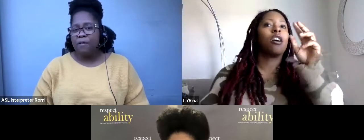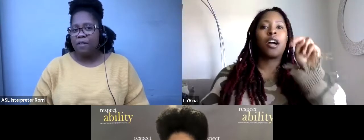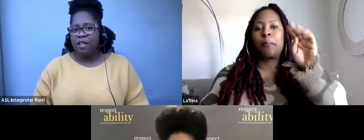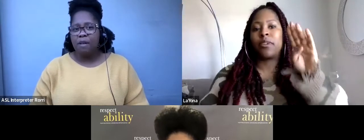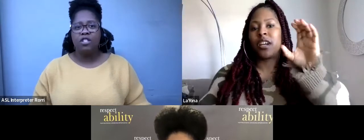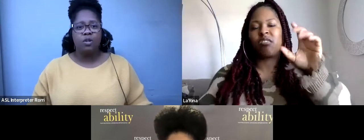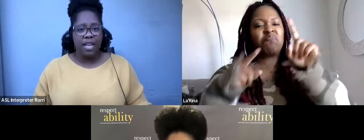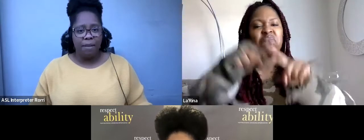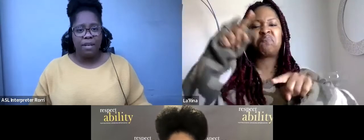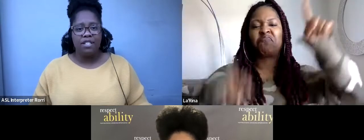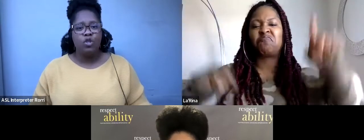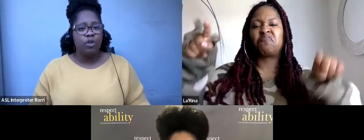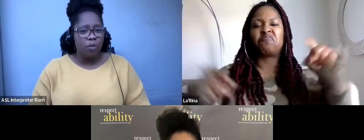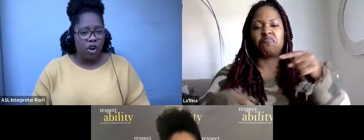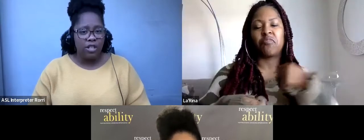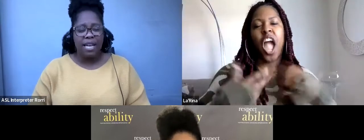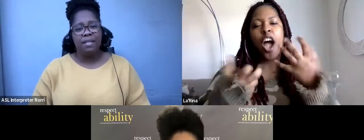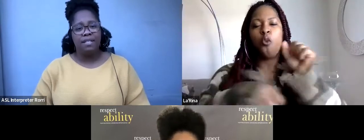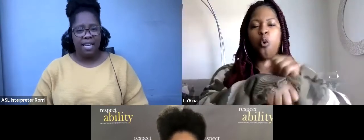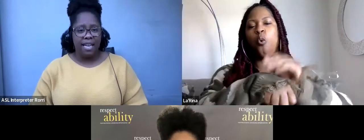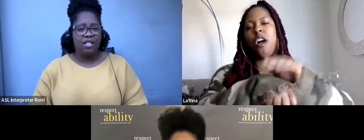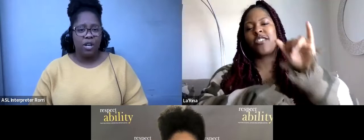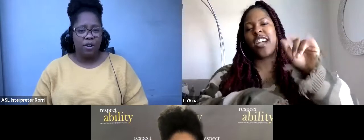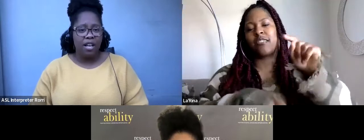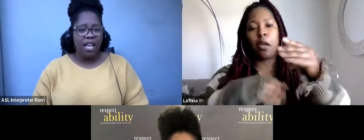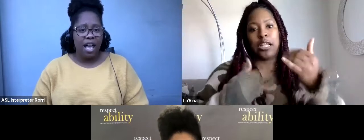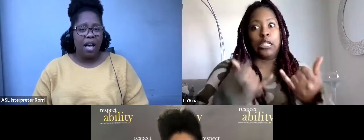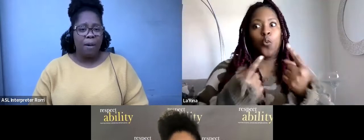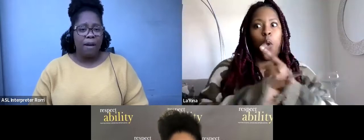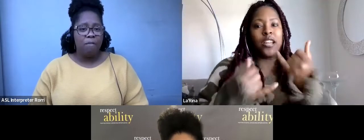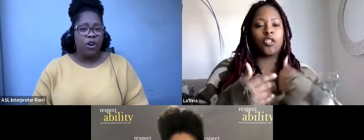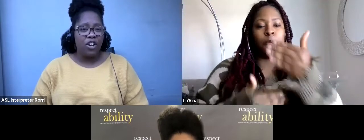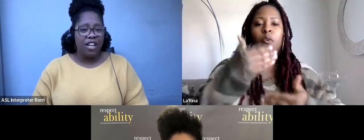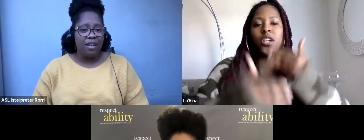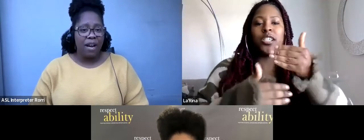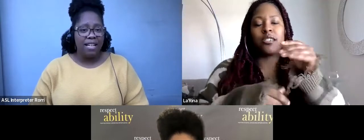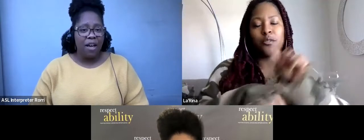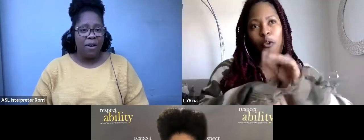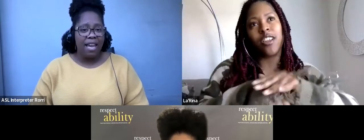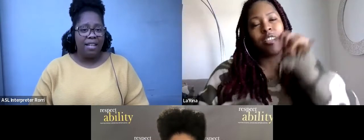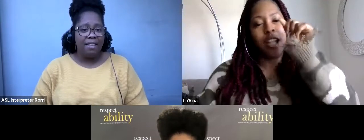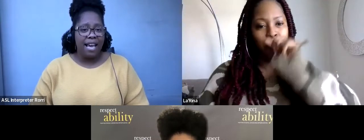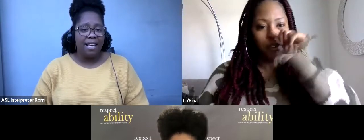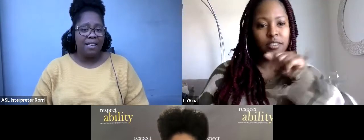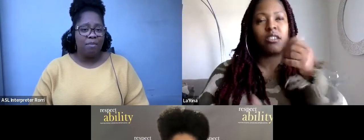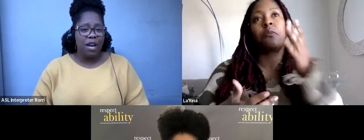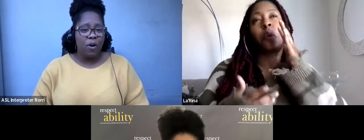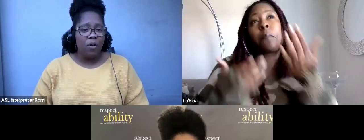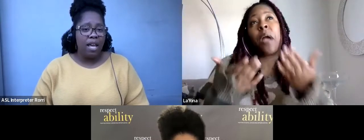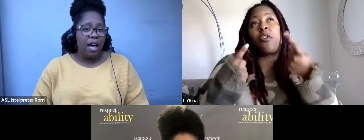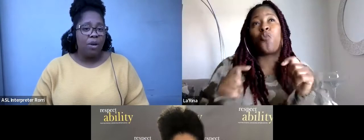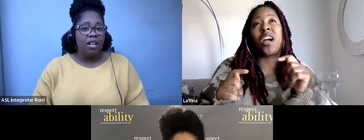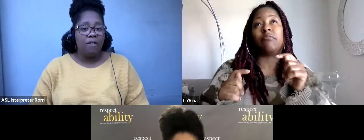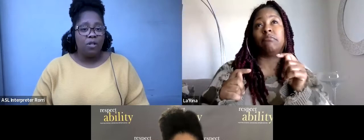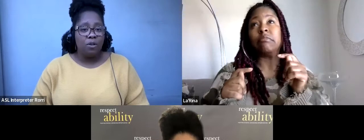type of associated business, DreamWorks, ABC, etc. I'm working on it right now, and that is my